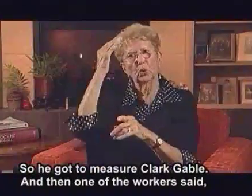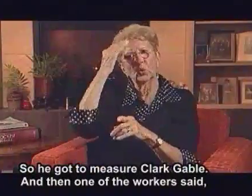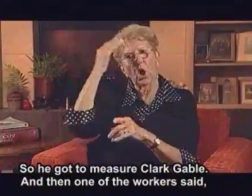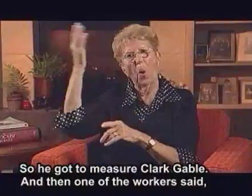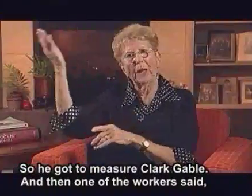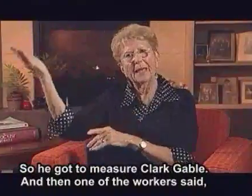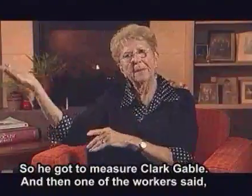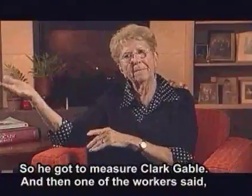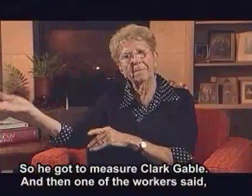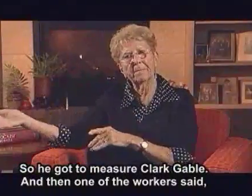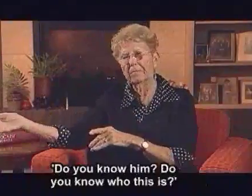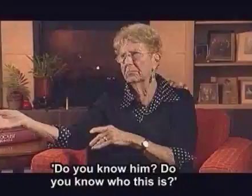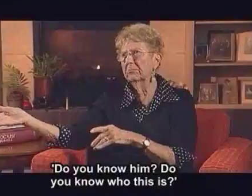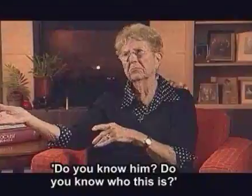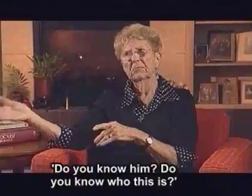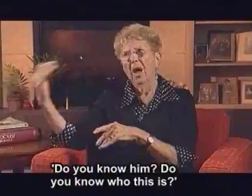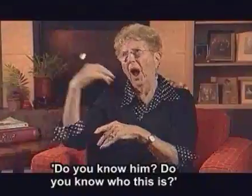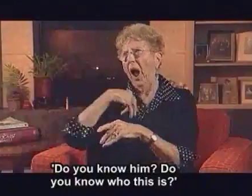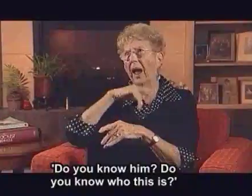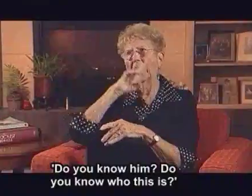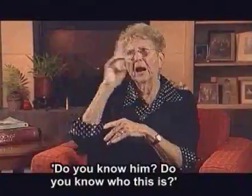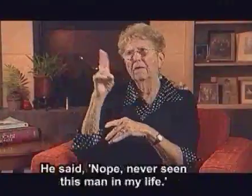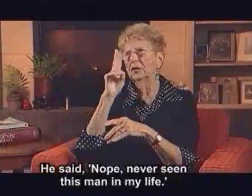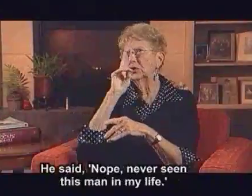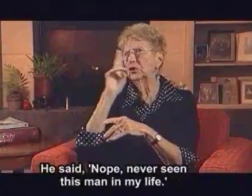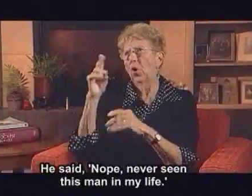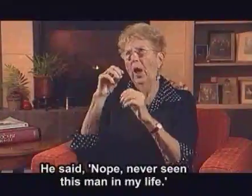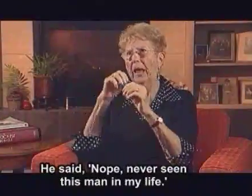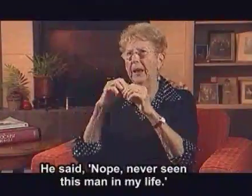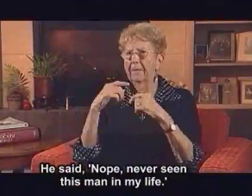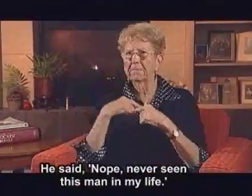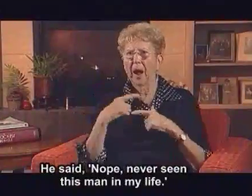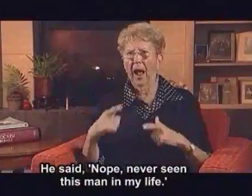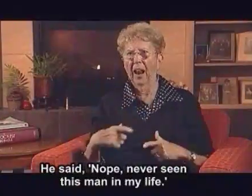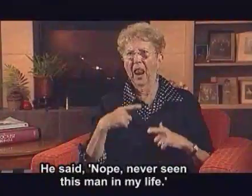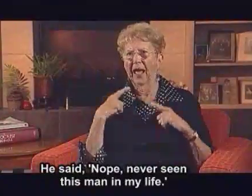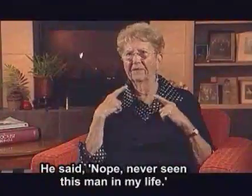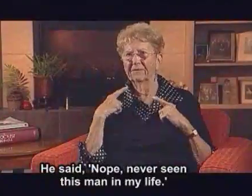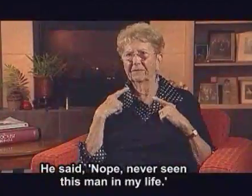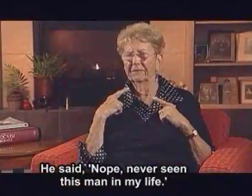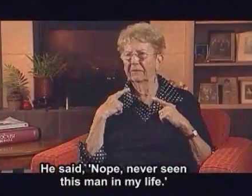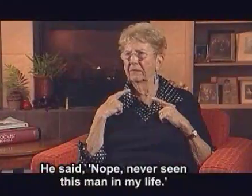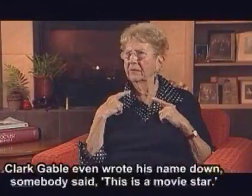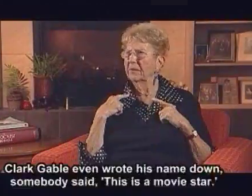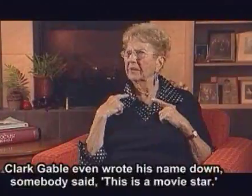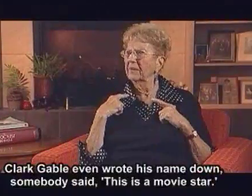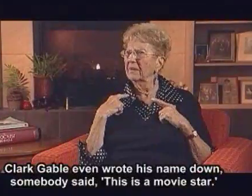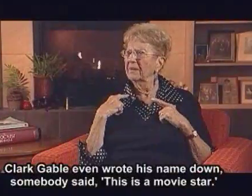And then one of the workers said, "Do you know him? Do you know who this is?" He said, "Nope, never seen this man in my life."